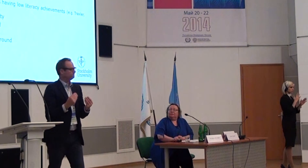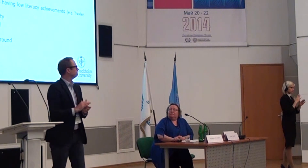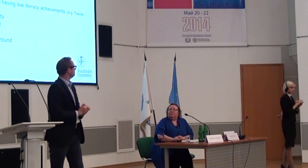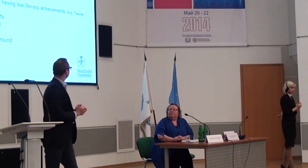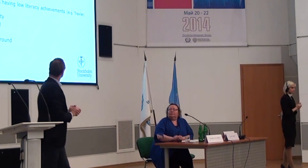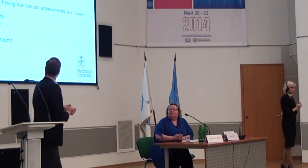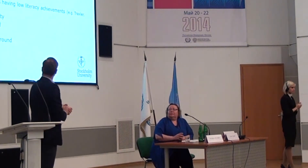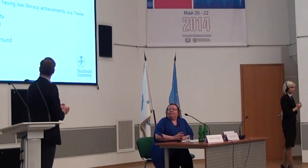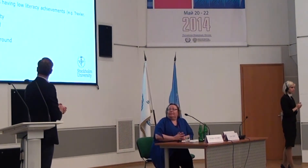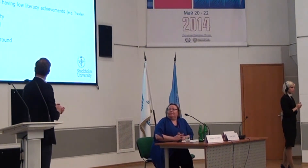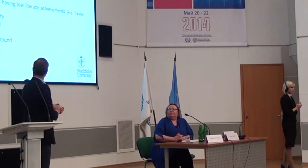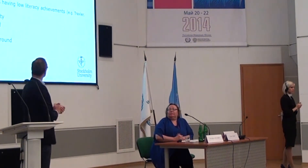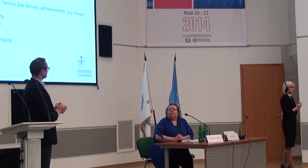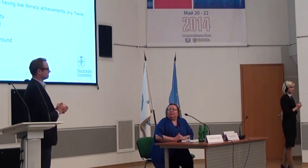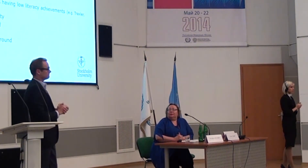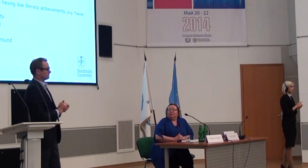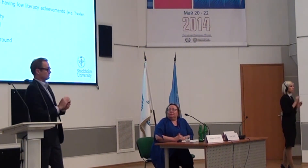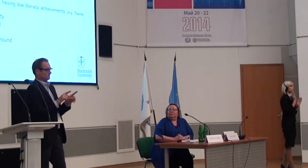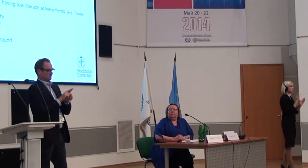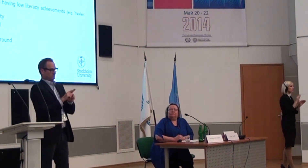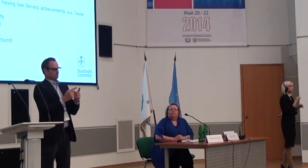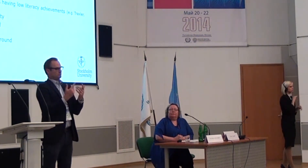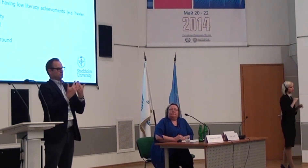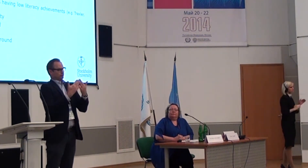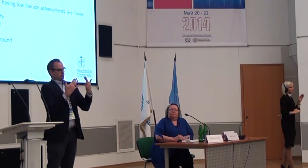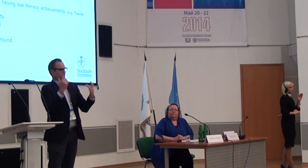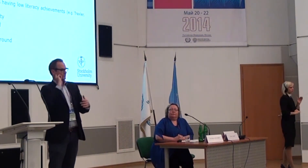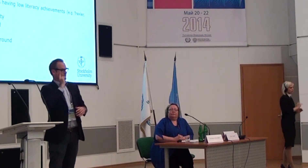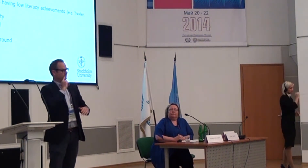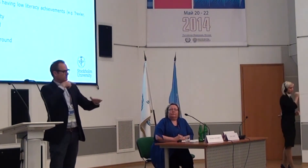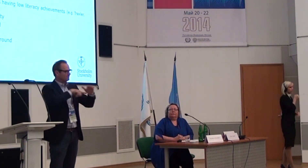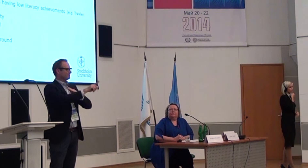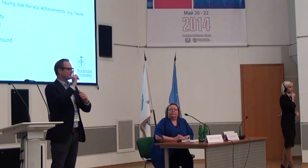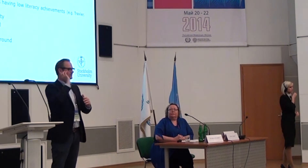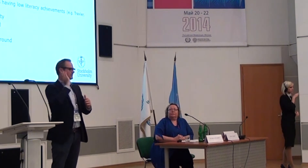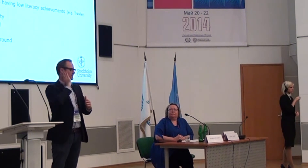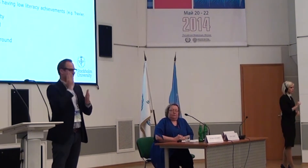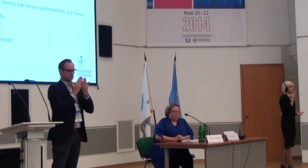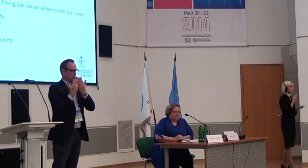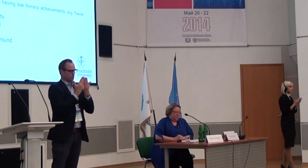early. The situation is different if you're brought up in a hearing family.